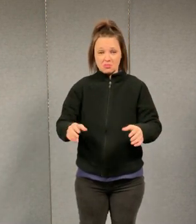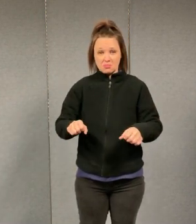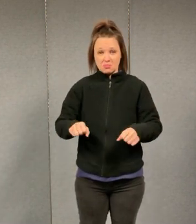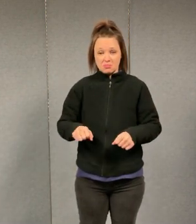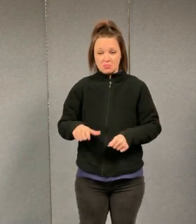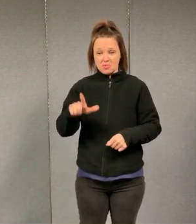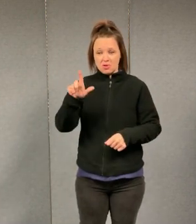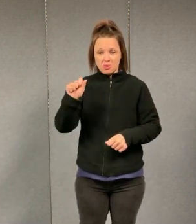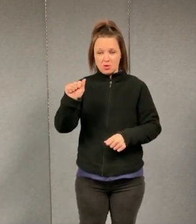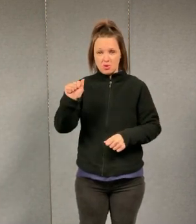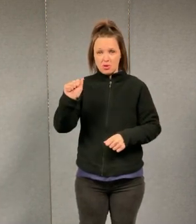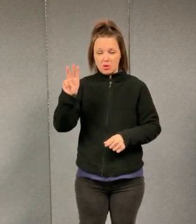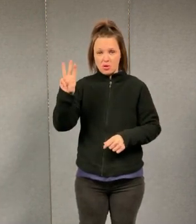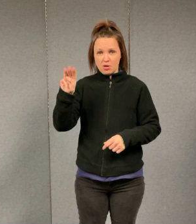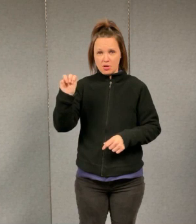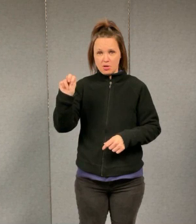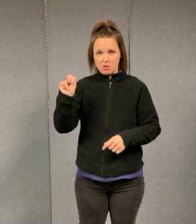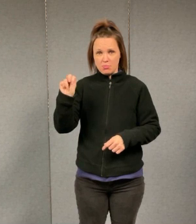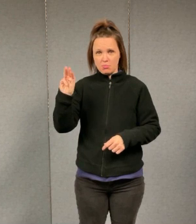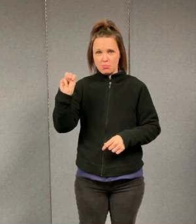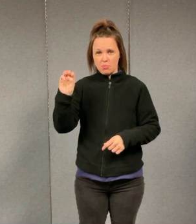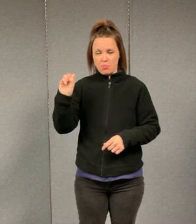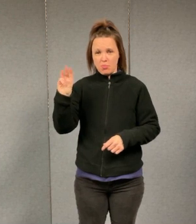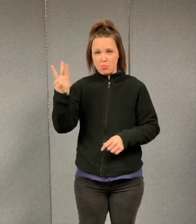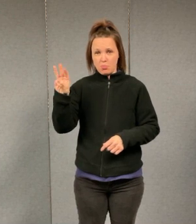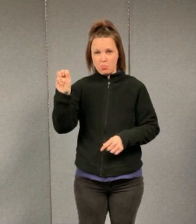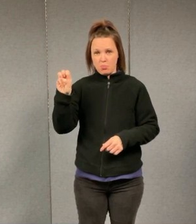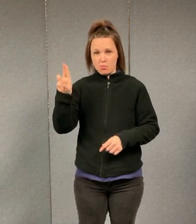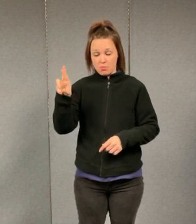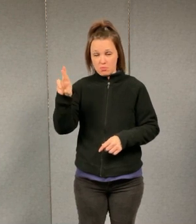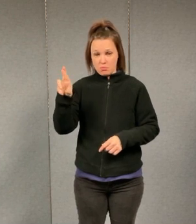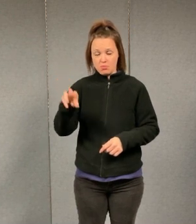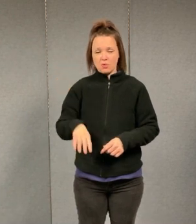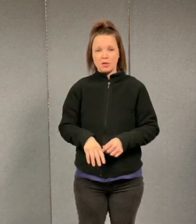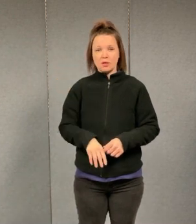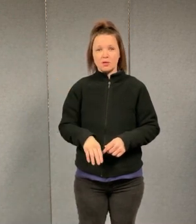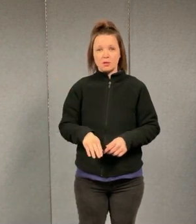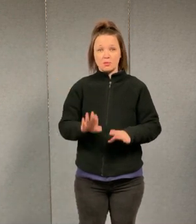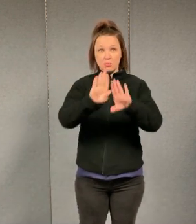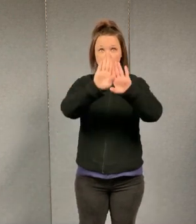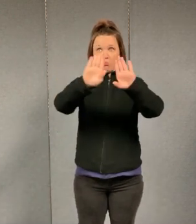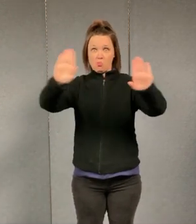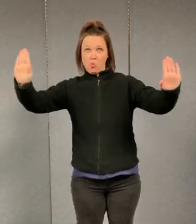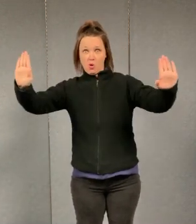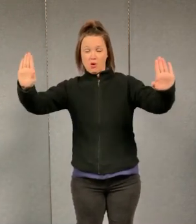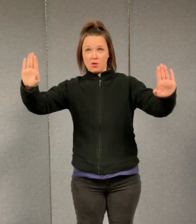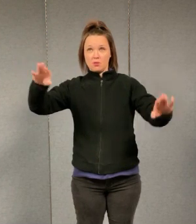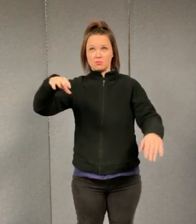Let's say each wall will be 10 feet long and 8 feet tall. All 4